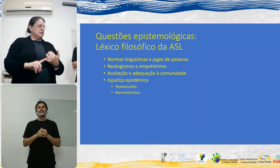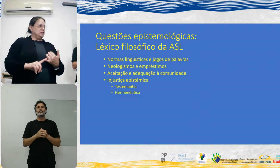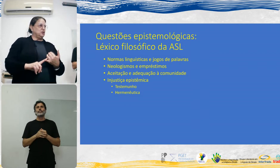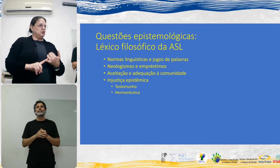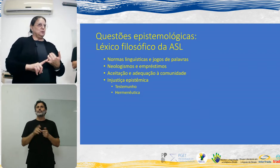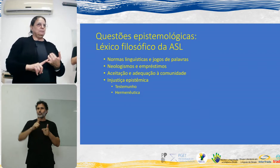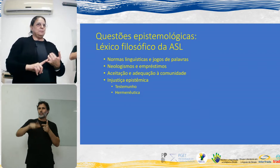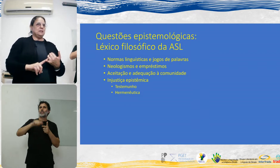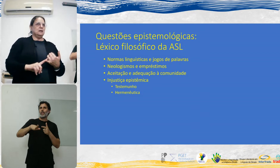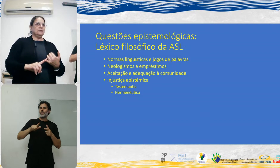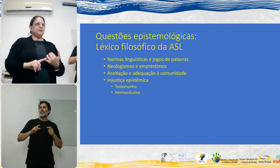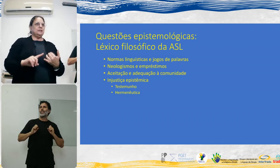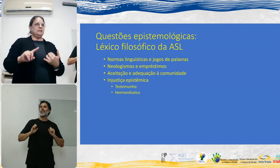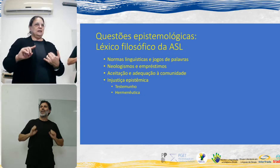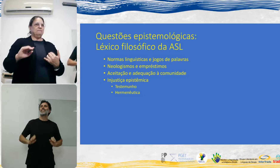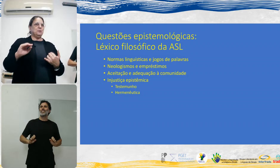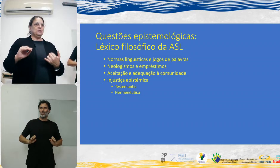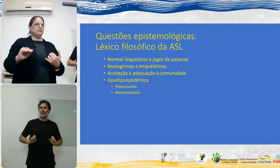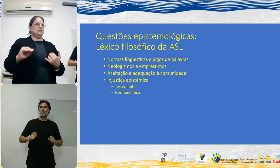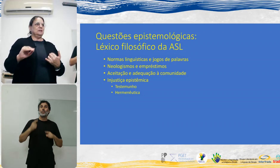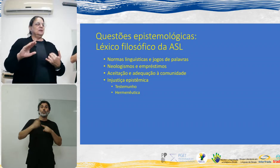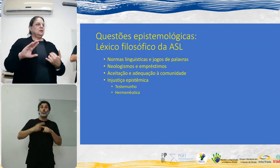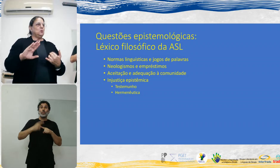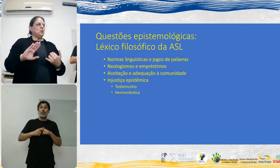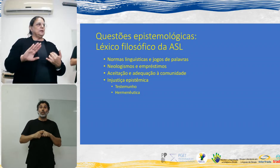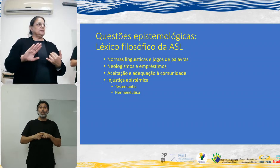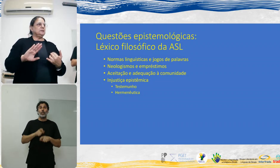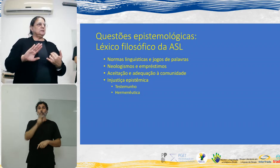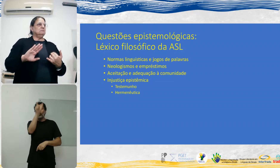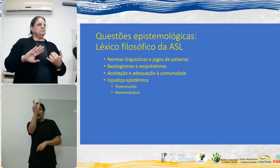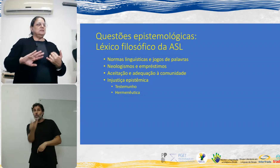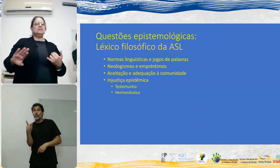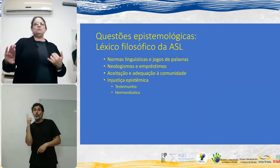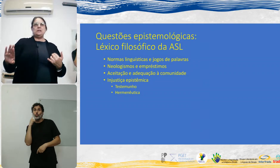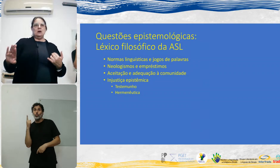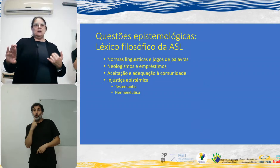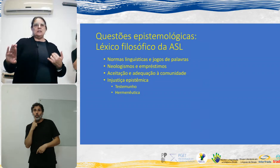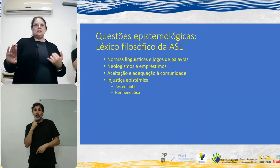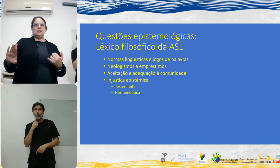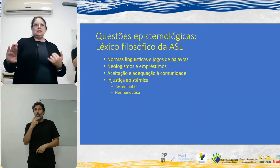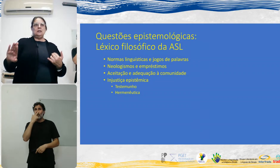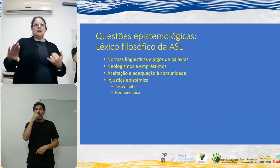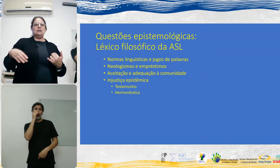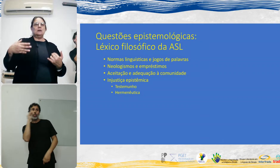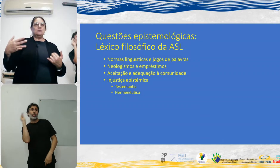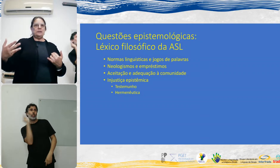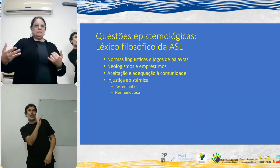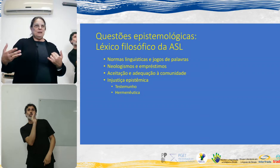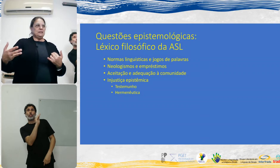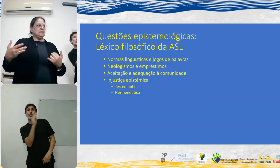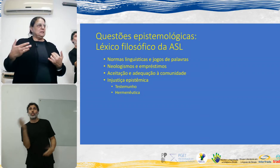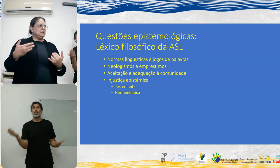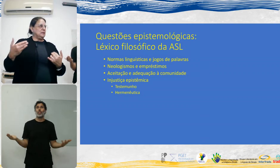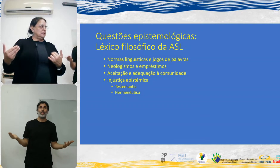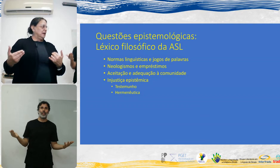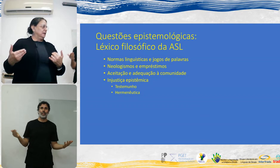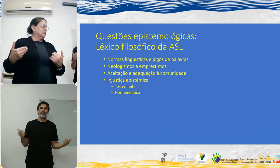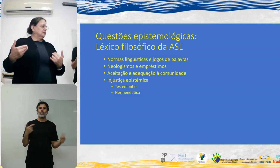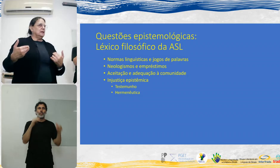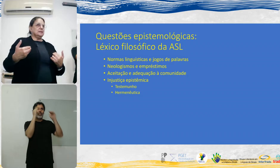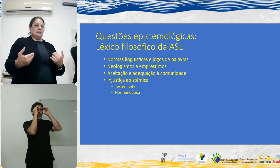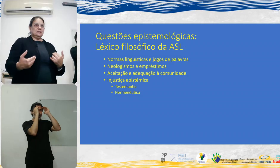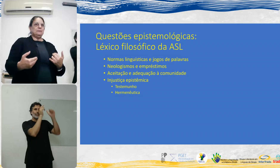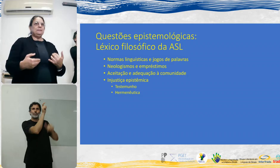ethical issue because the deaf person was disregarded and not respected in